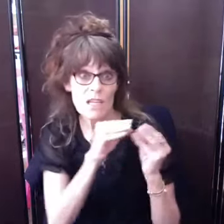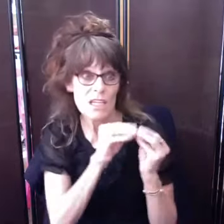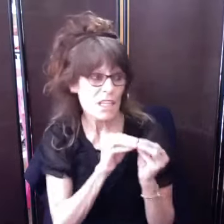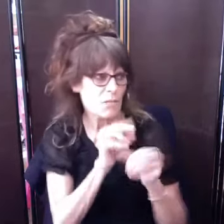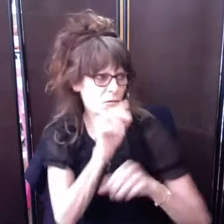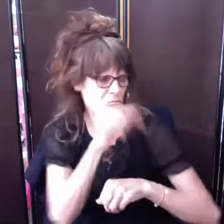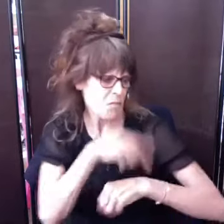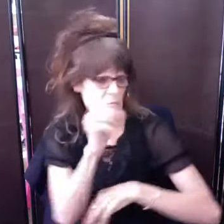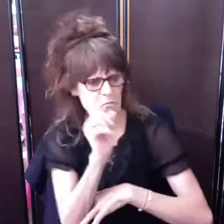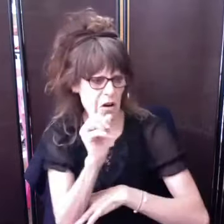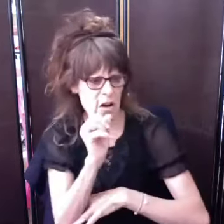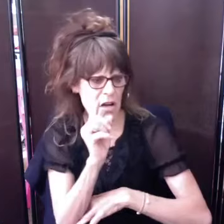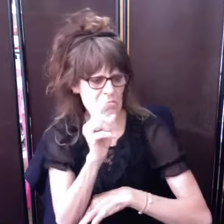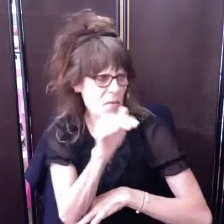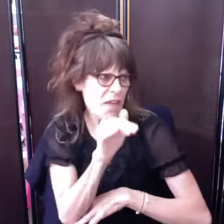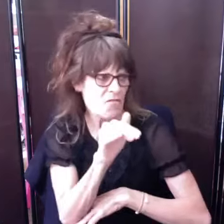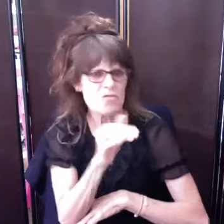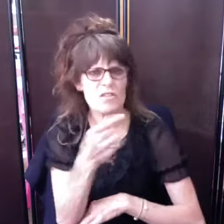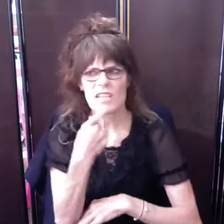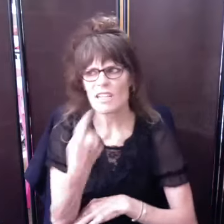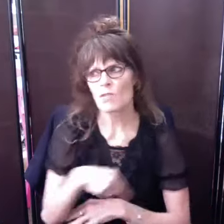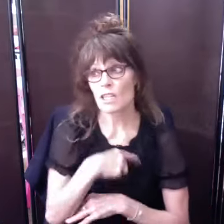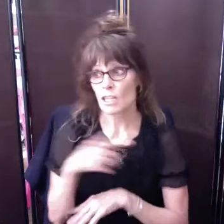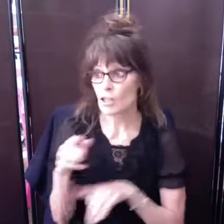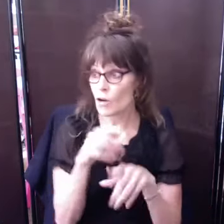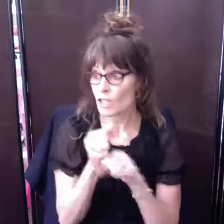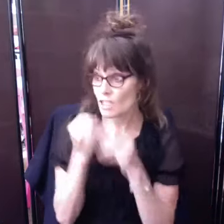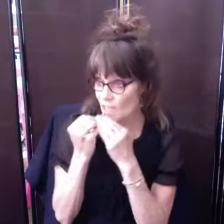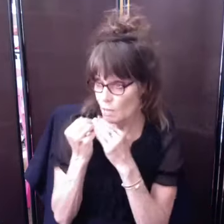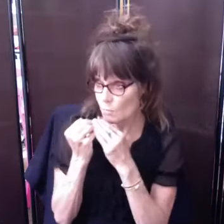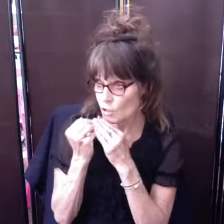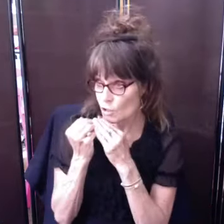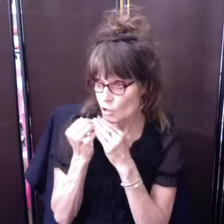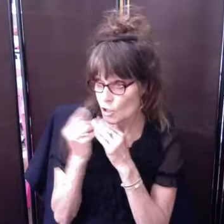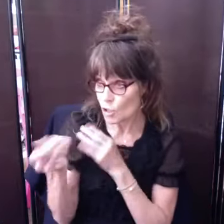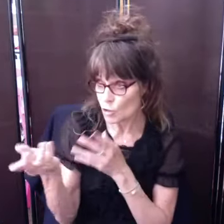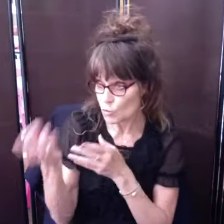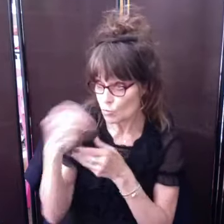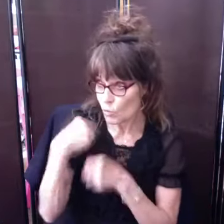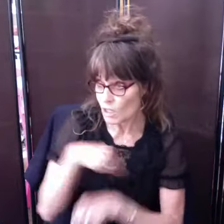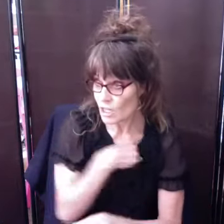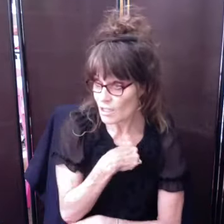afternoon after a noon meeting, and they said, you know, we're going to go get a sandwich. We'd like nothing better if you'd come along with us and have a sandwich with